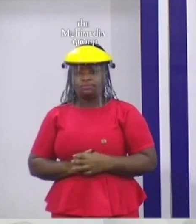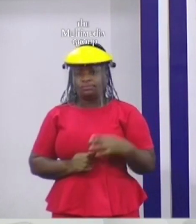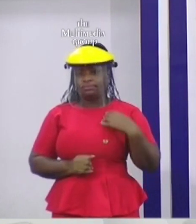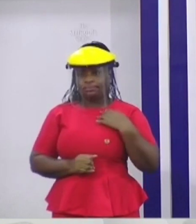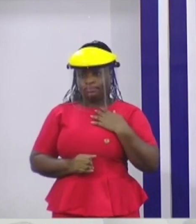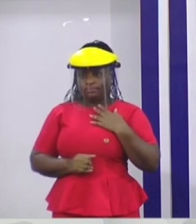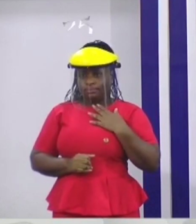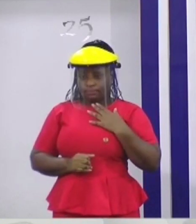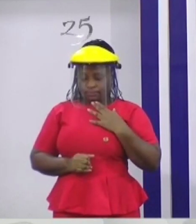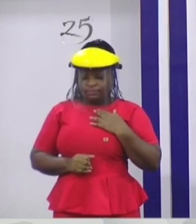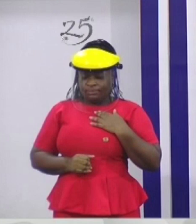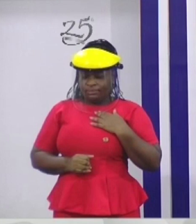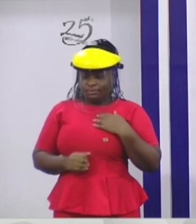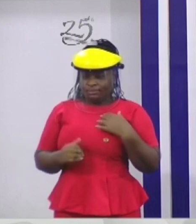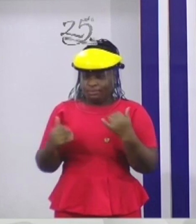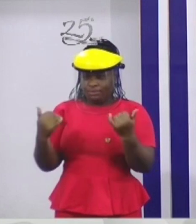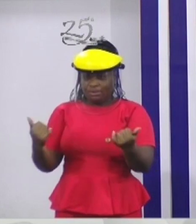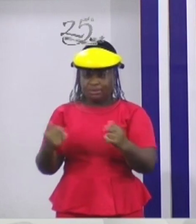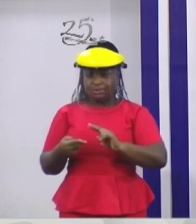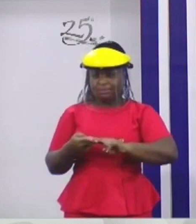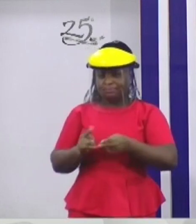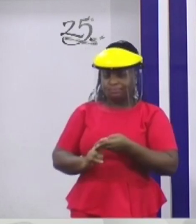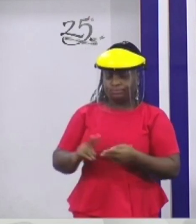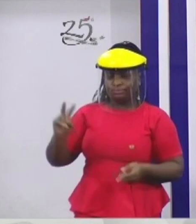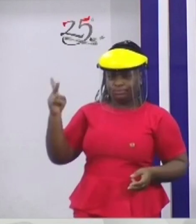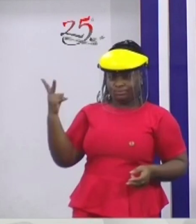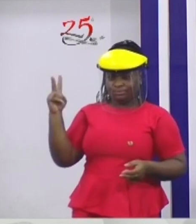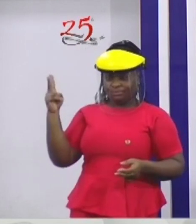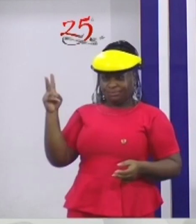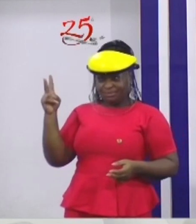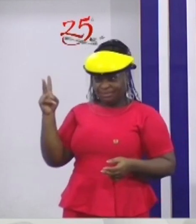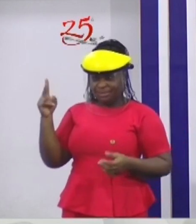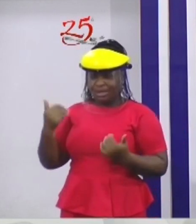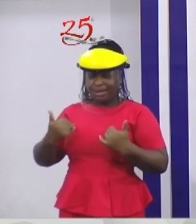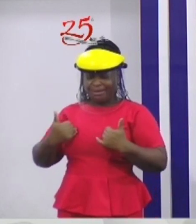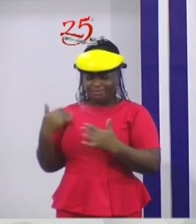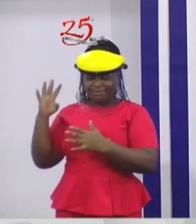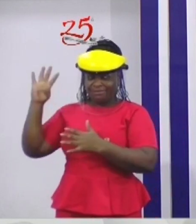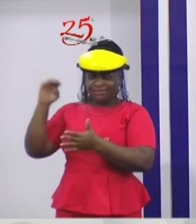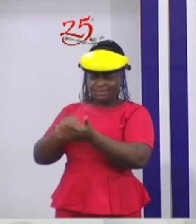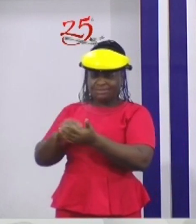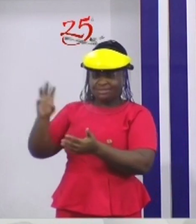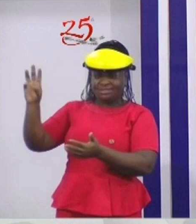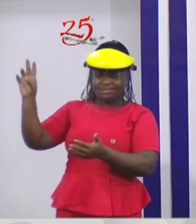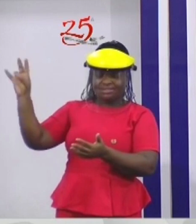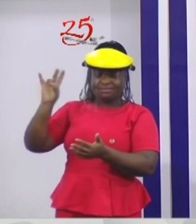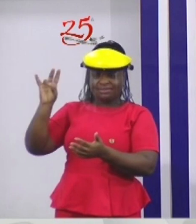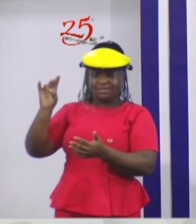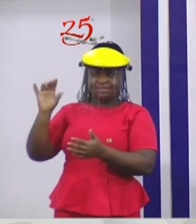want to reiterate. Point number two I want to reiterate is that we have had between the 4,700 and